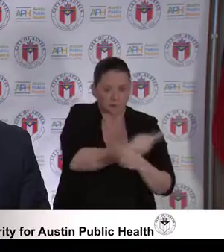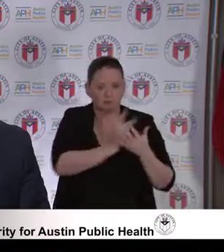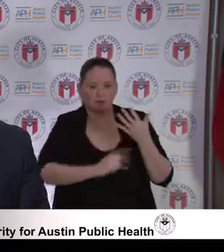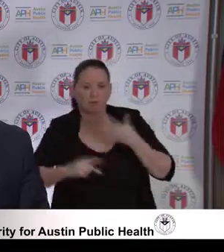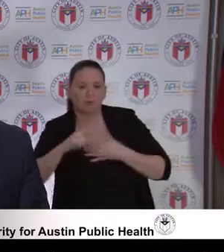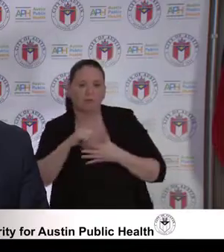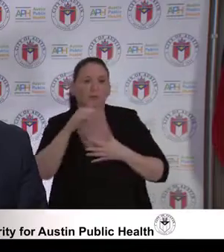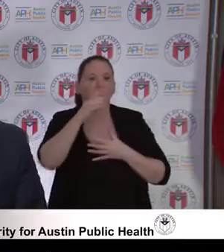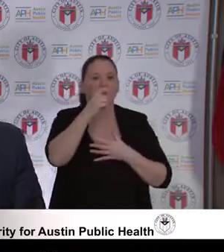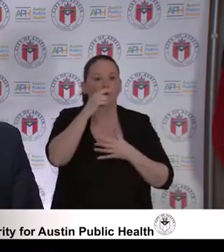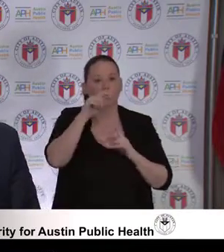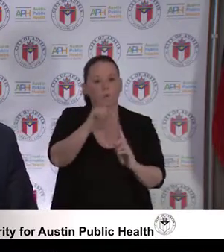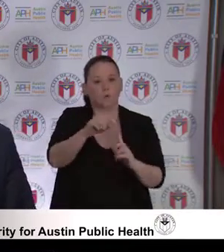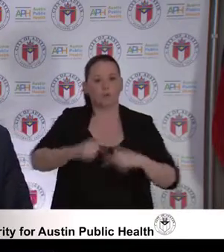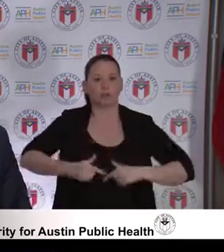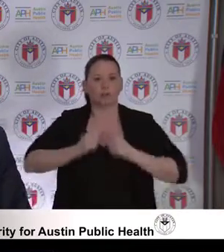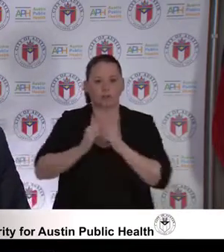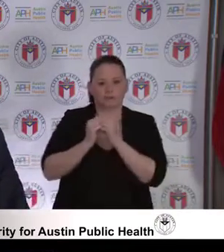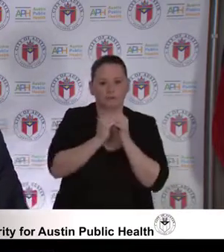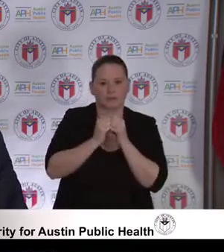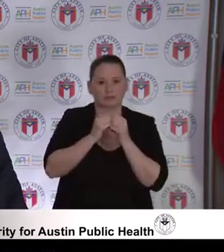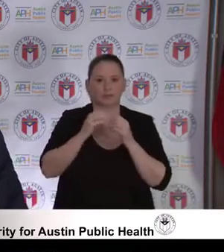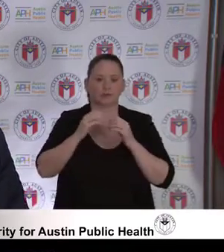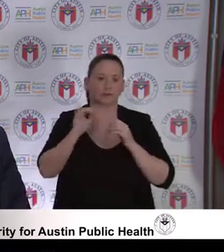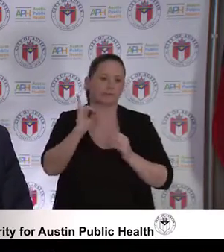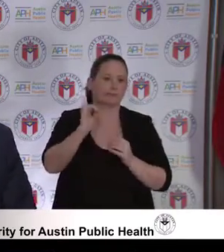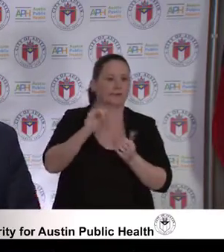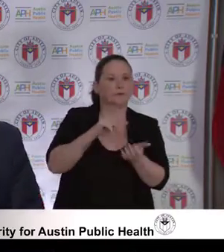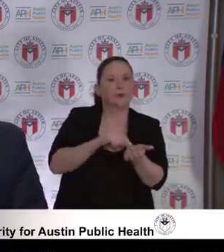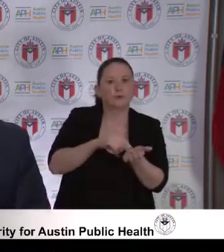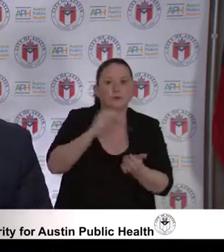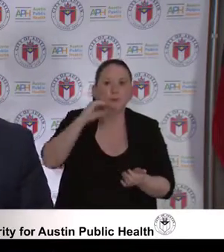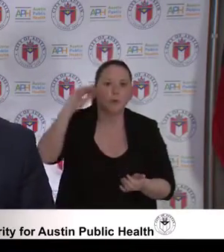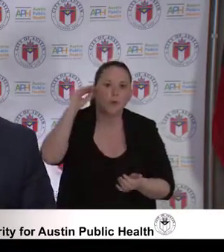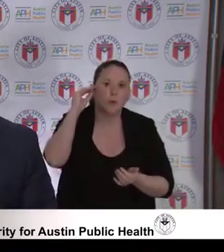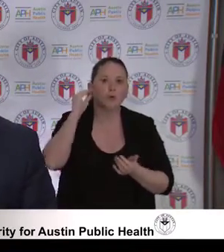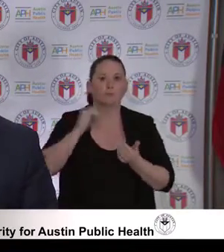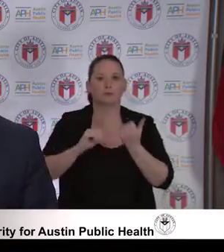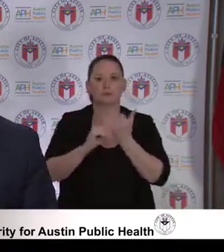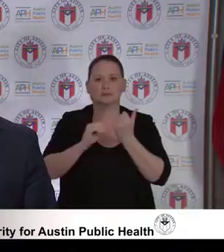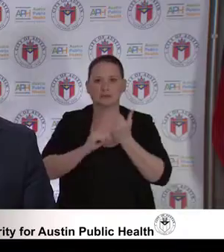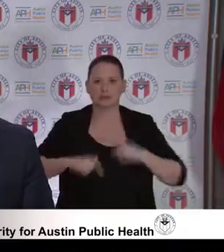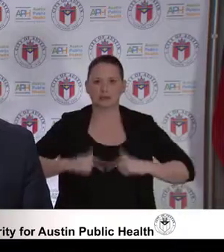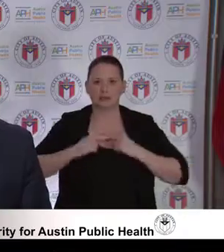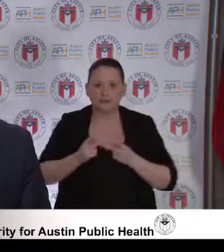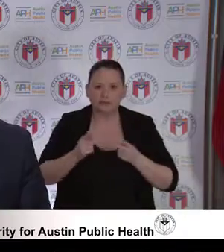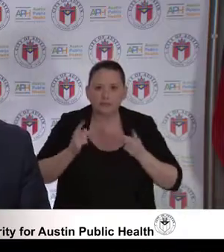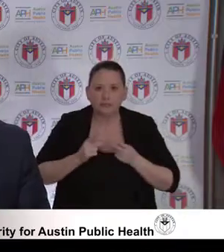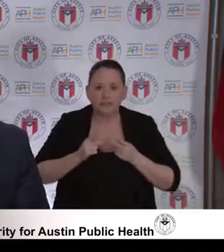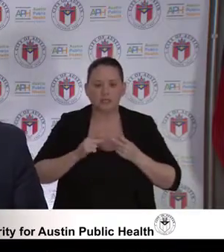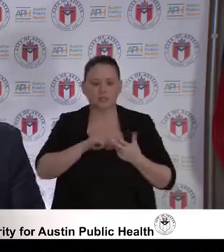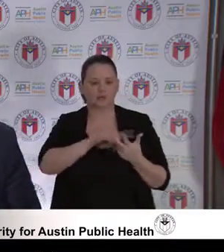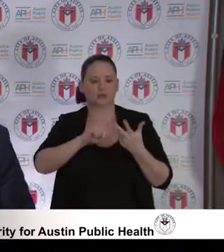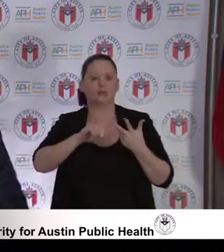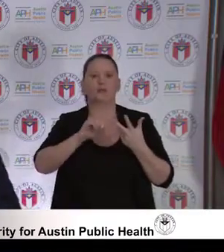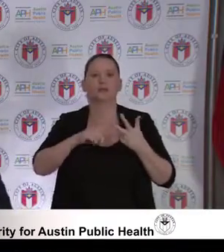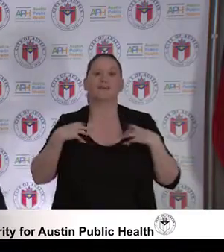those who live in a communal living facility like a nursing home or assisted living facility, our healthcare